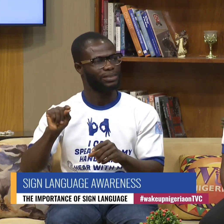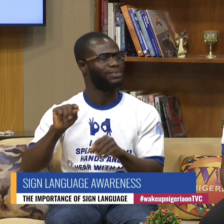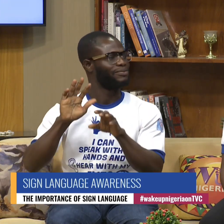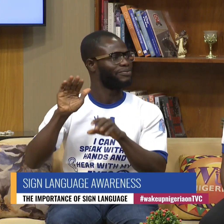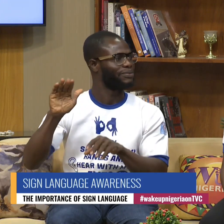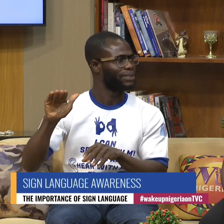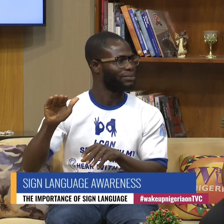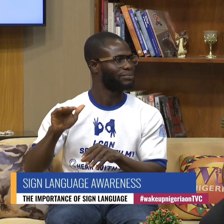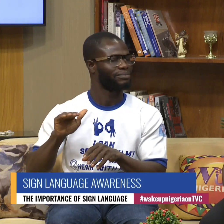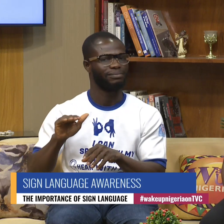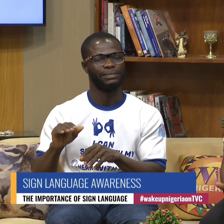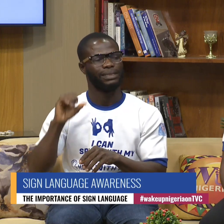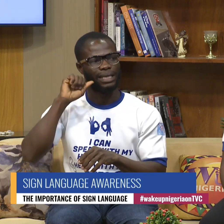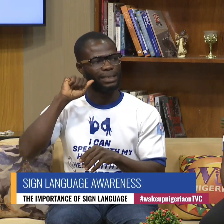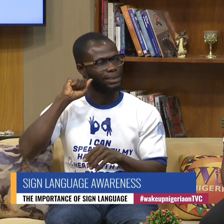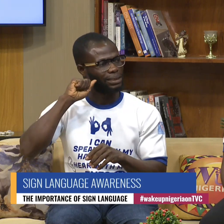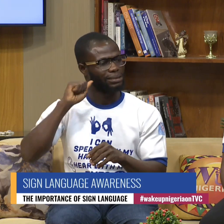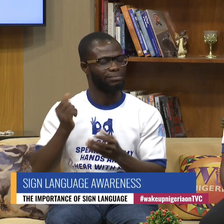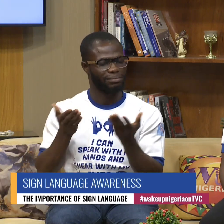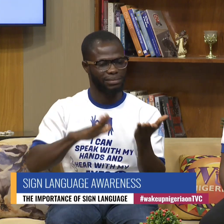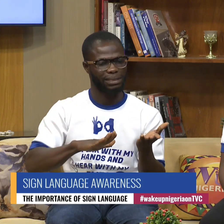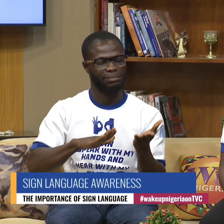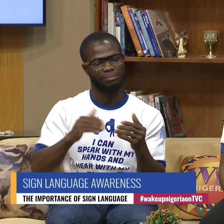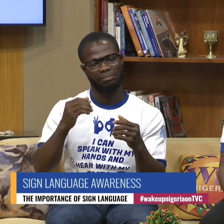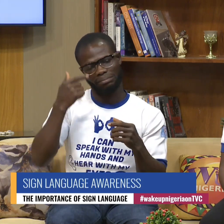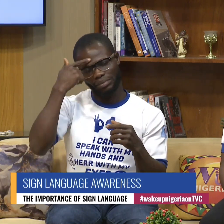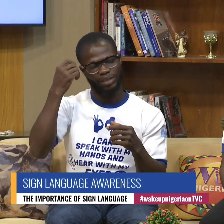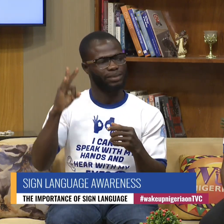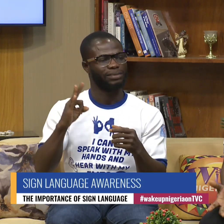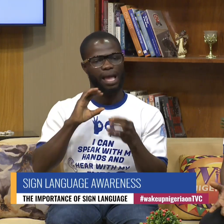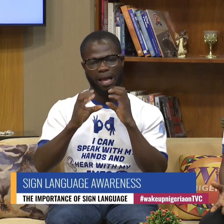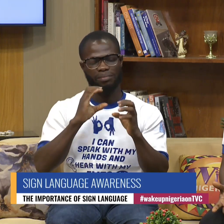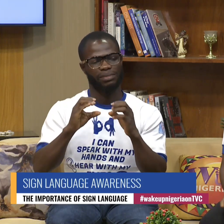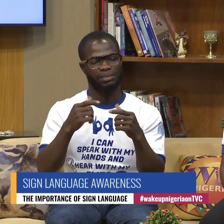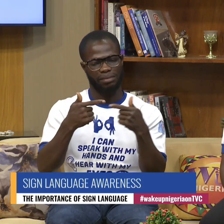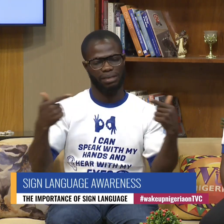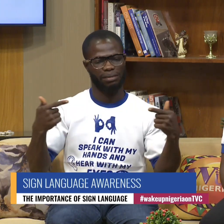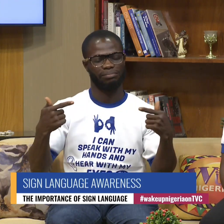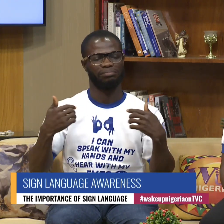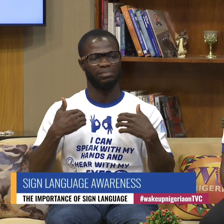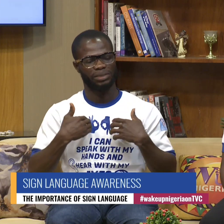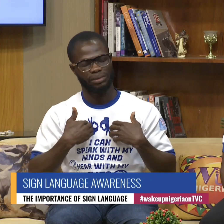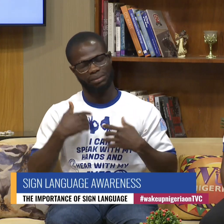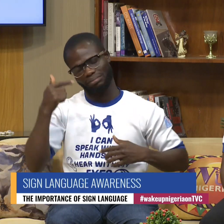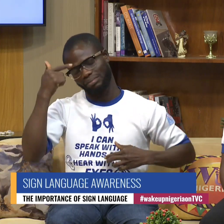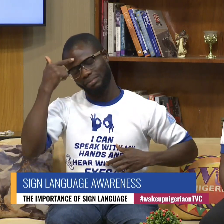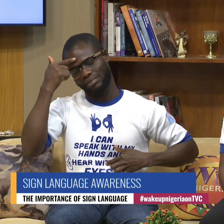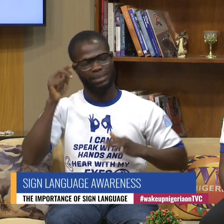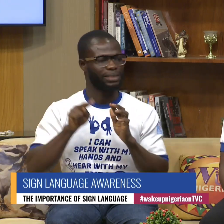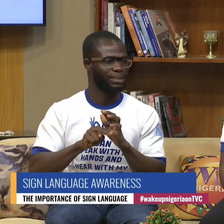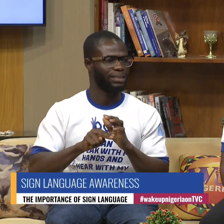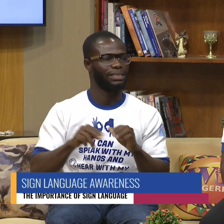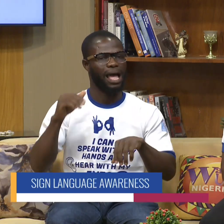2015. Okay, she died due to communication gap. Okay. And she had typhoid. She was a final year student at the University of Ilorin.